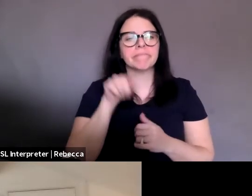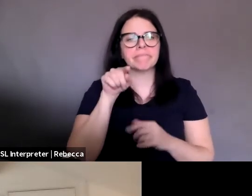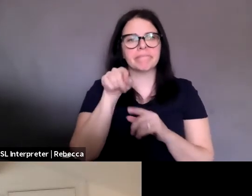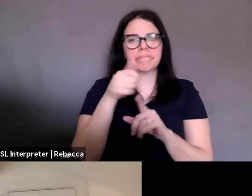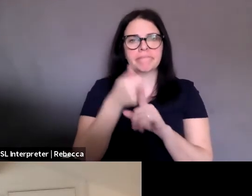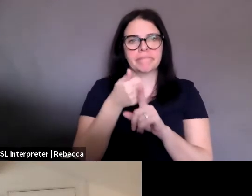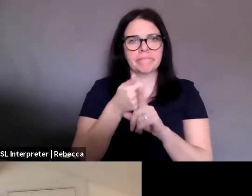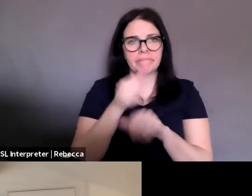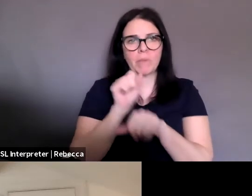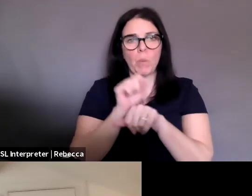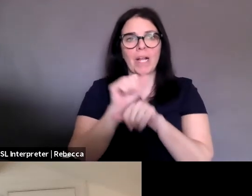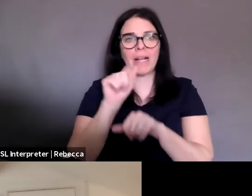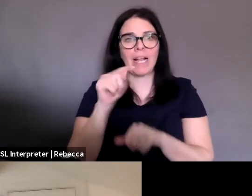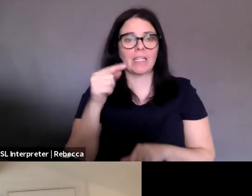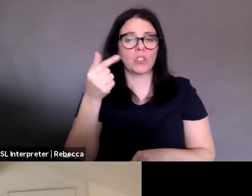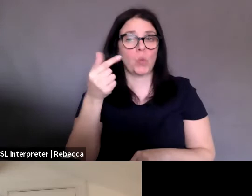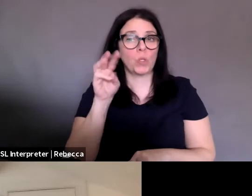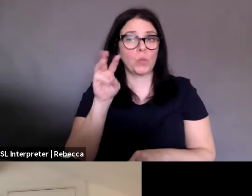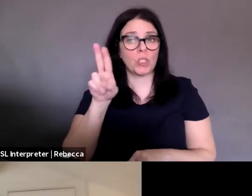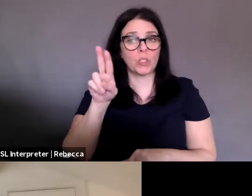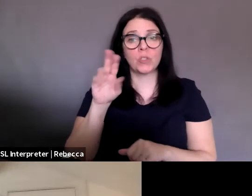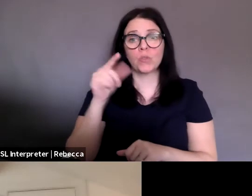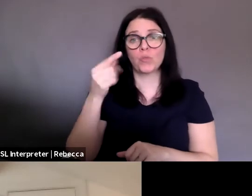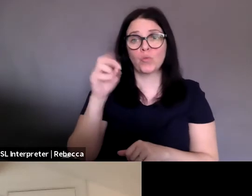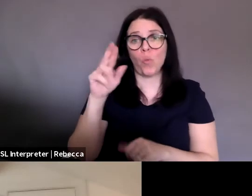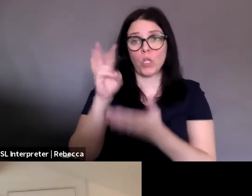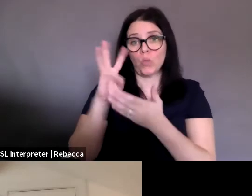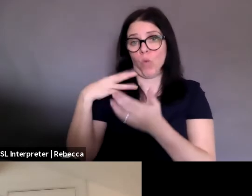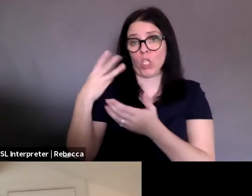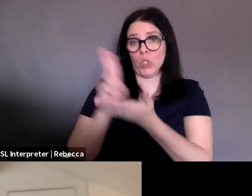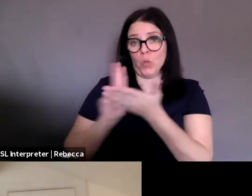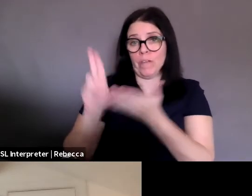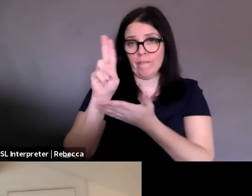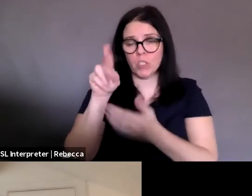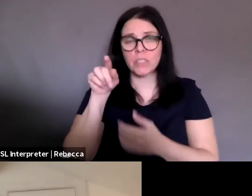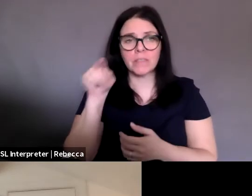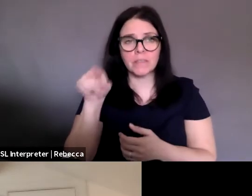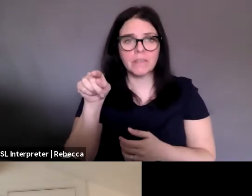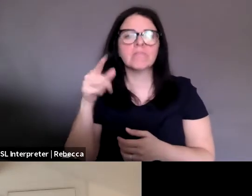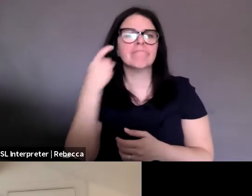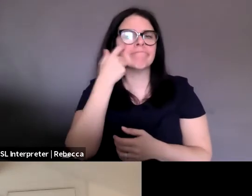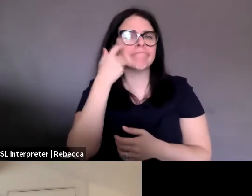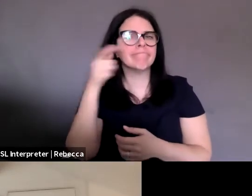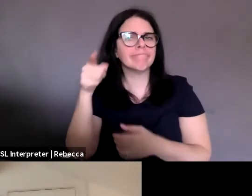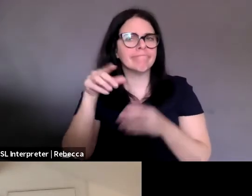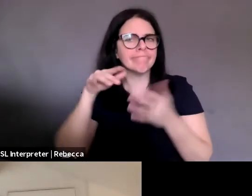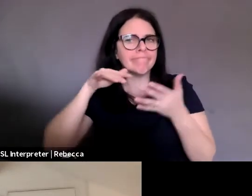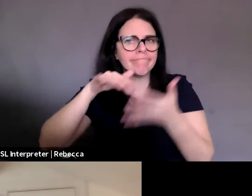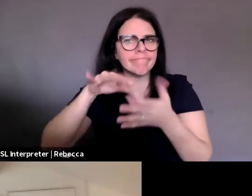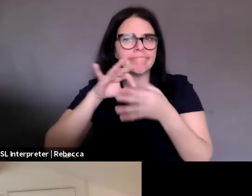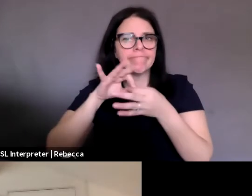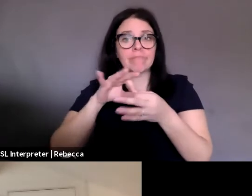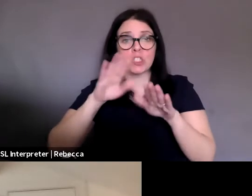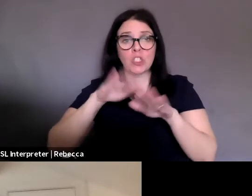Particularly relevant for today's presentation, she just completed a major study entitled Child Custody Outcomes in Cases